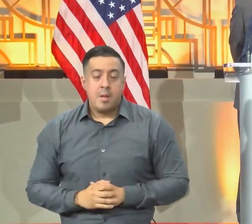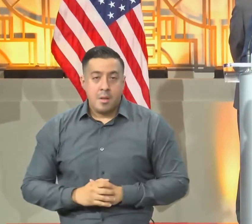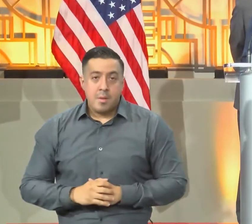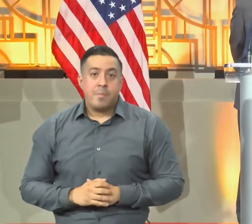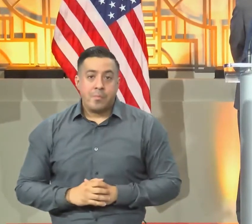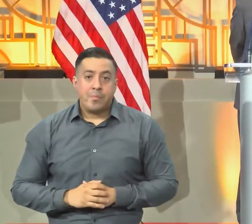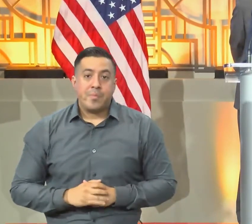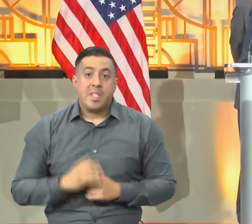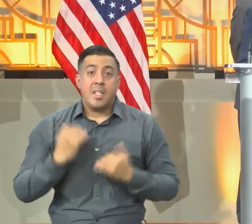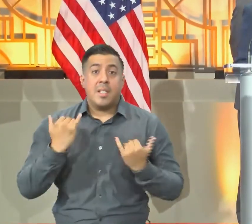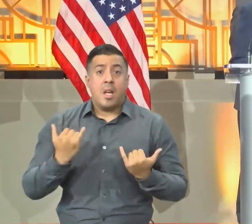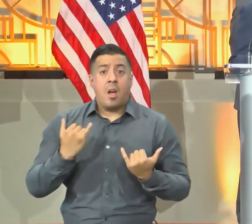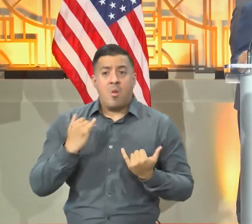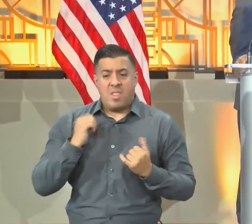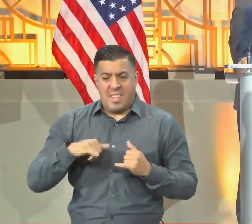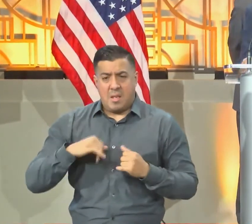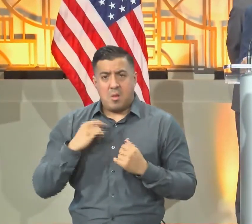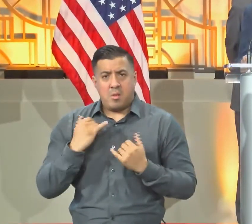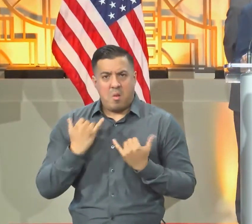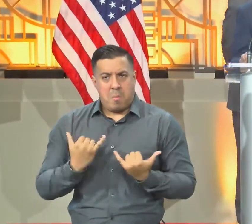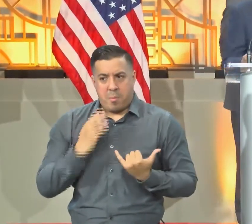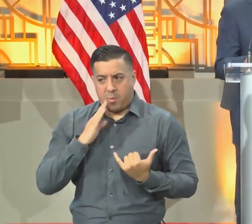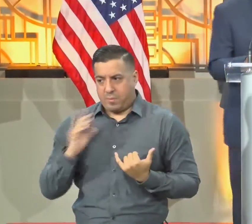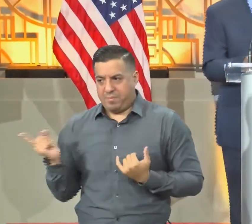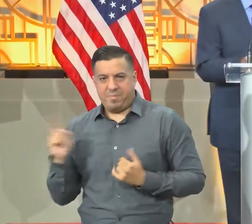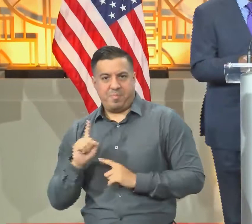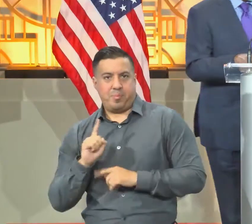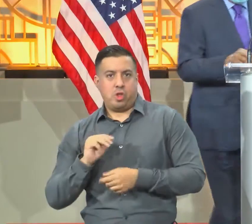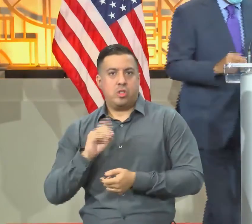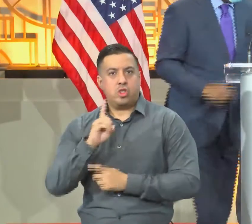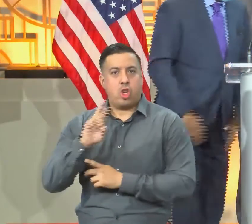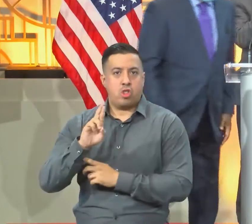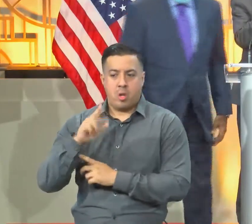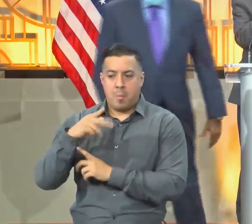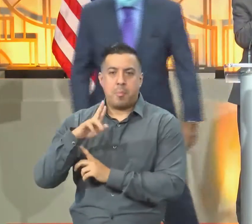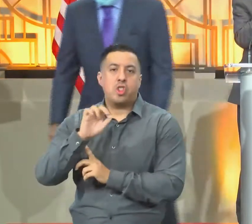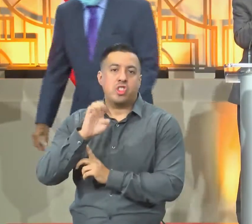me pause at this moment. Let me bring up Dr. Purse.